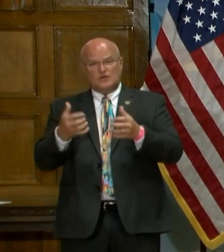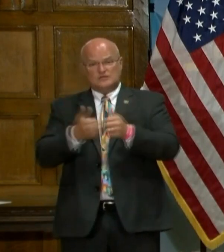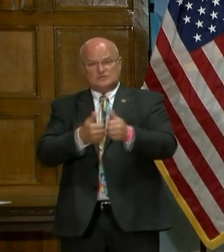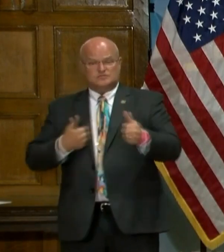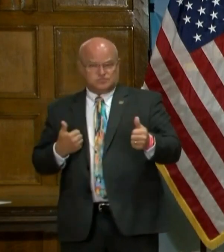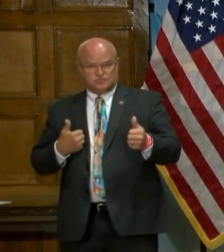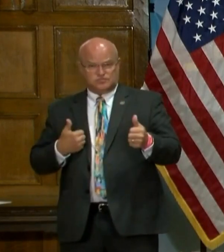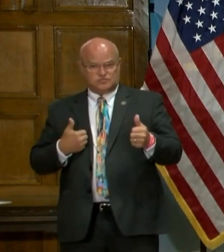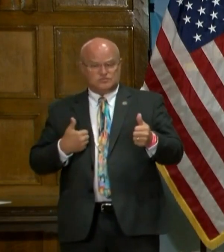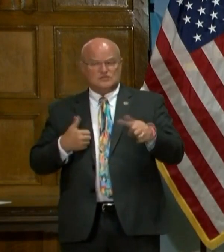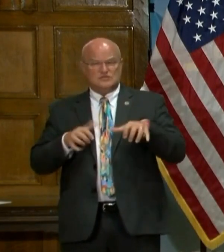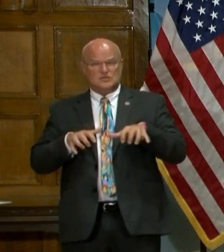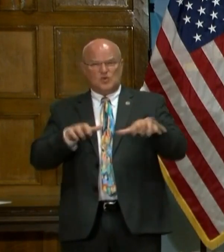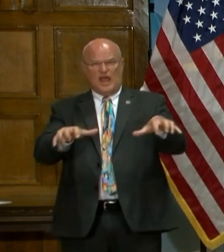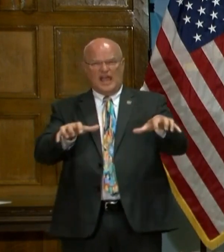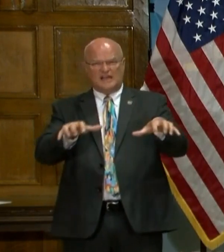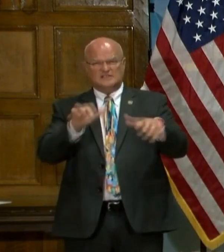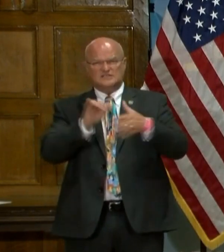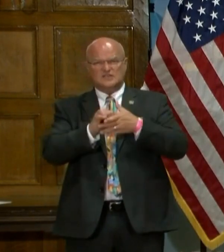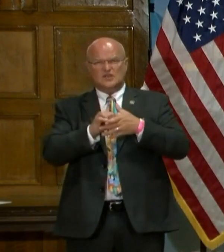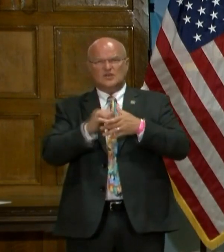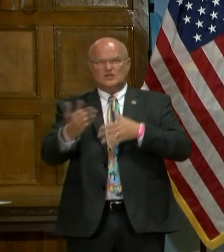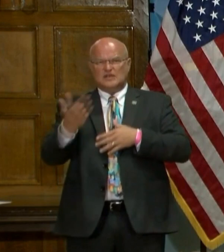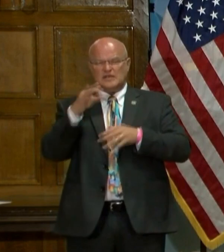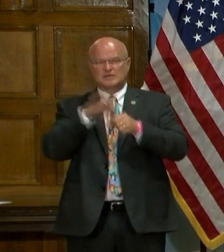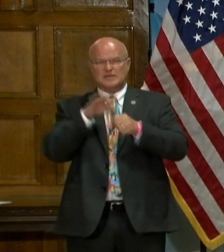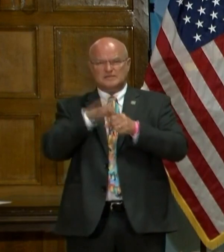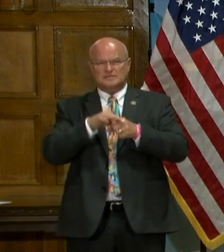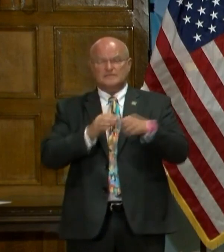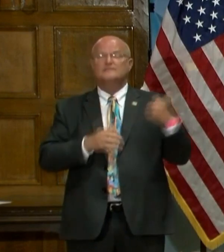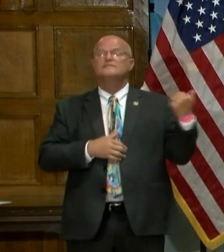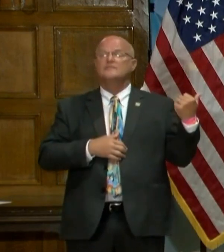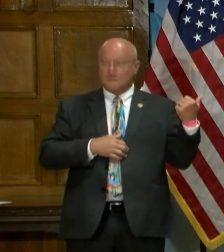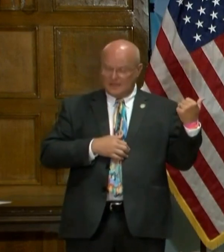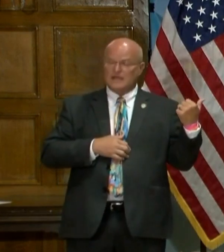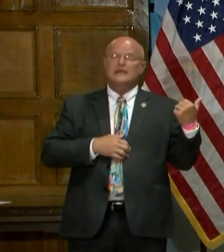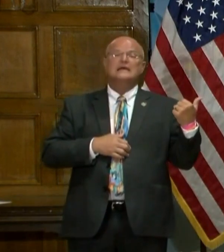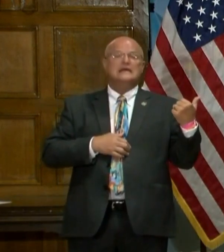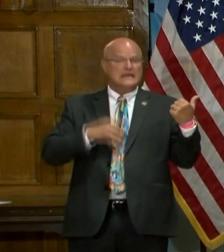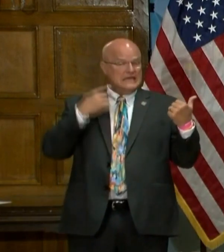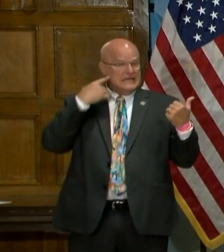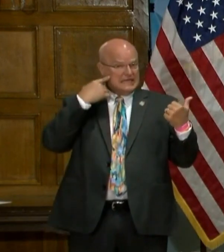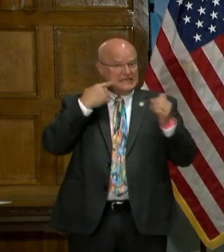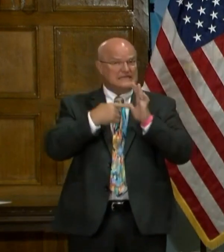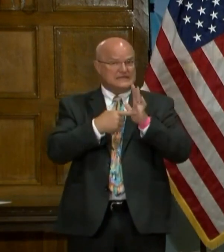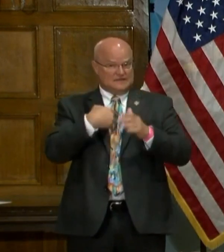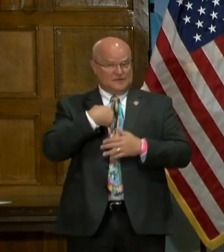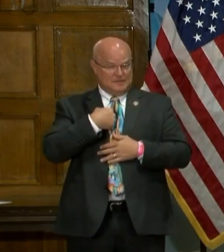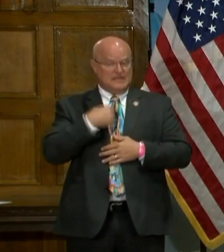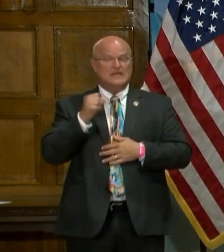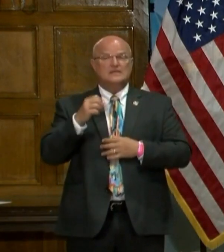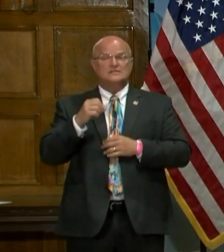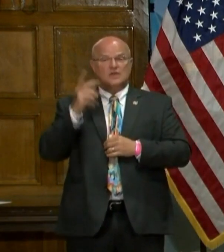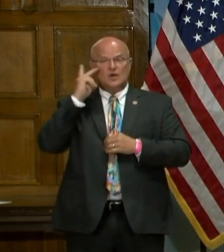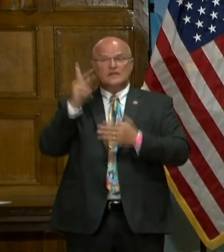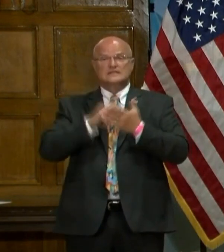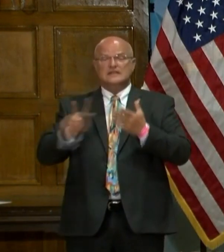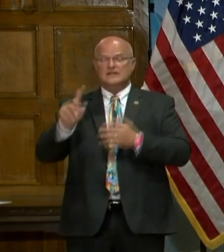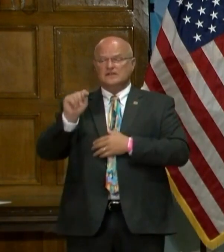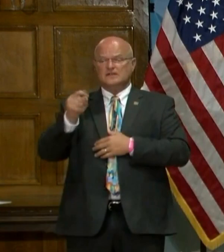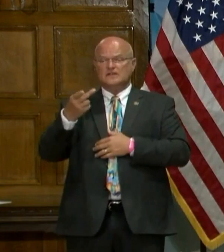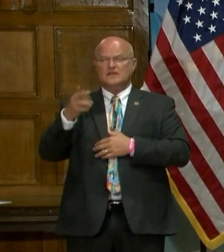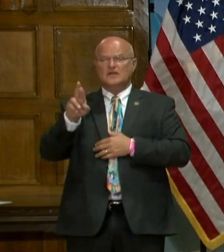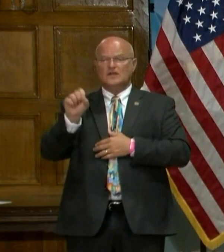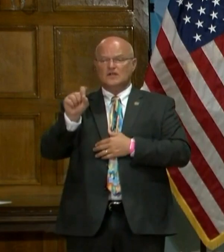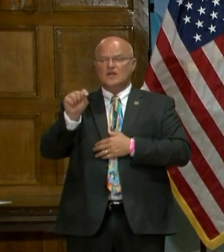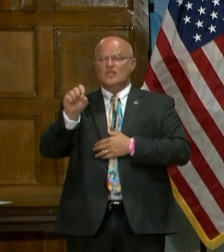avoid crowds during the pandemic, sir? It certainly seems to indicate so to me. And so Secretary Thurston,